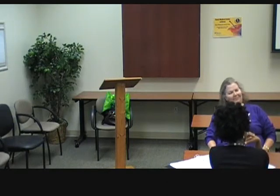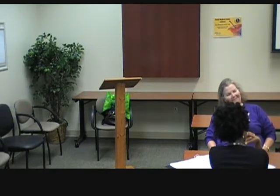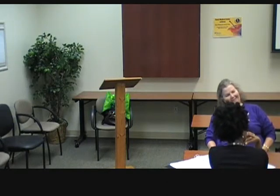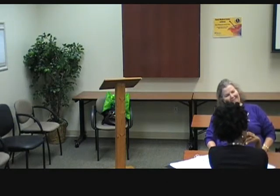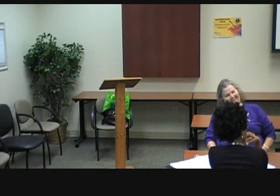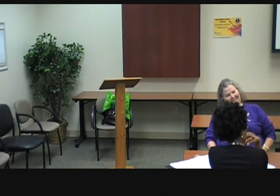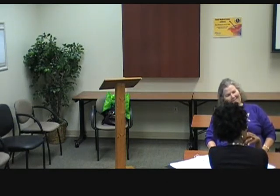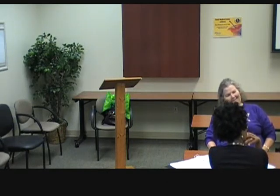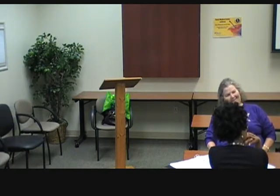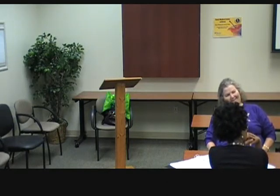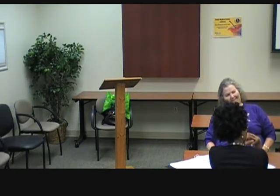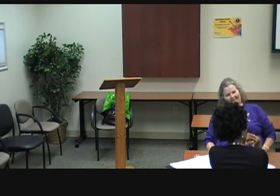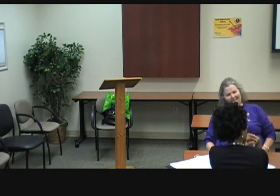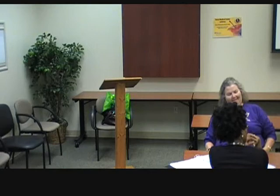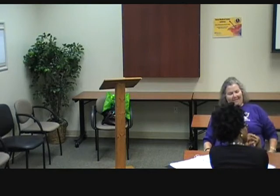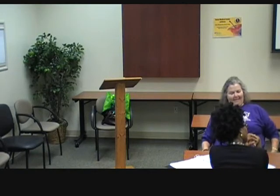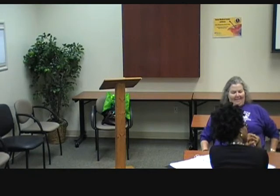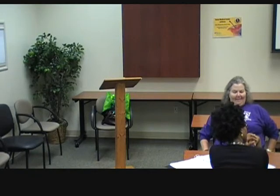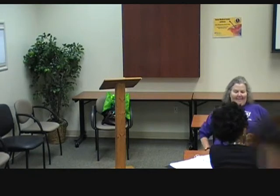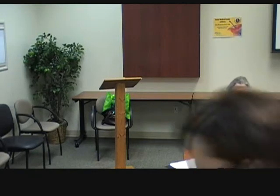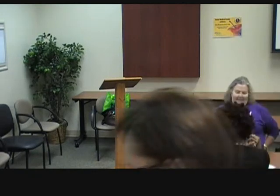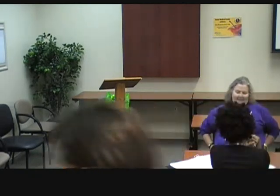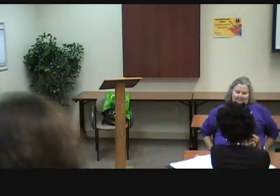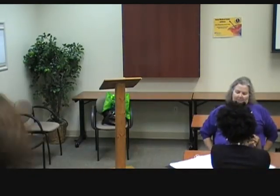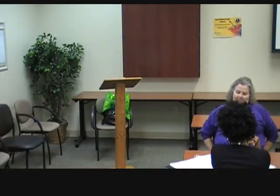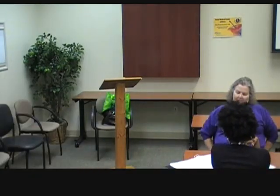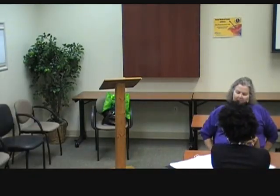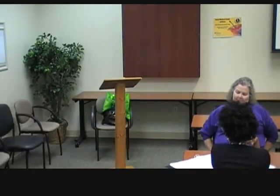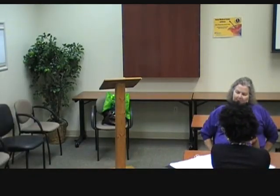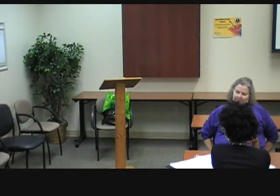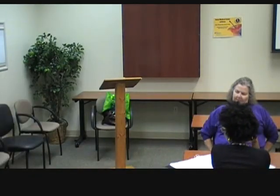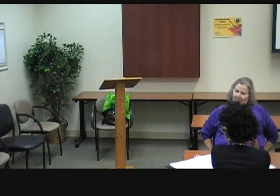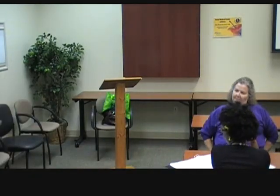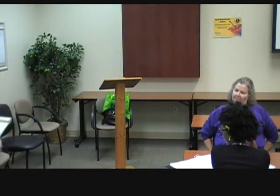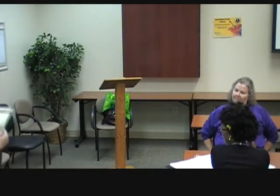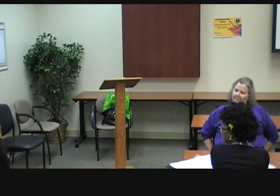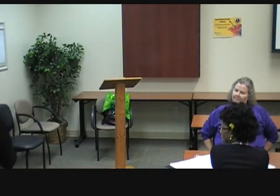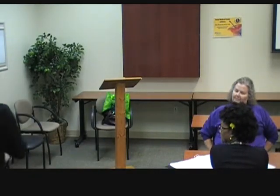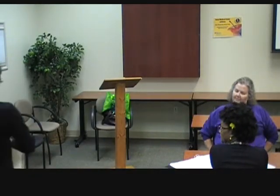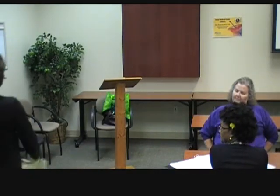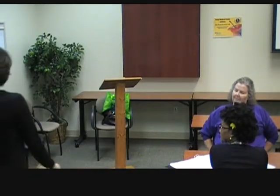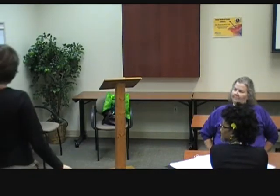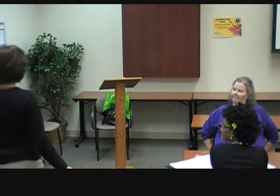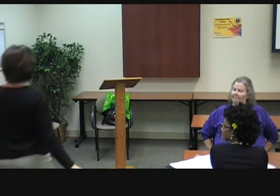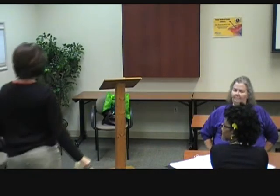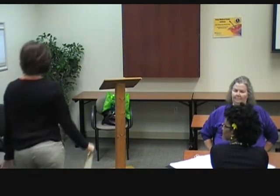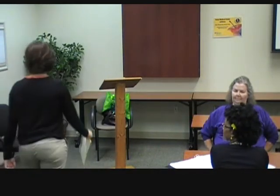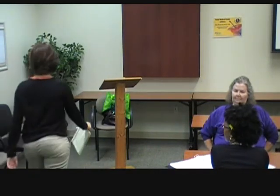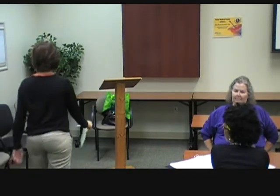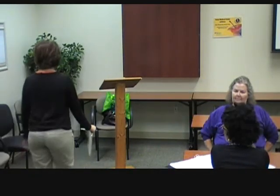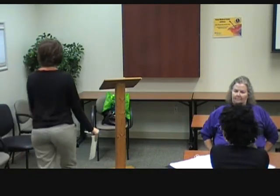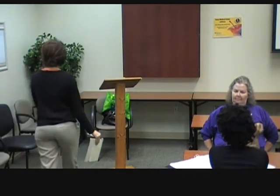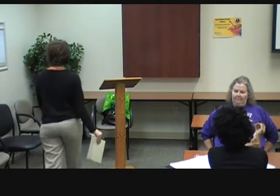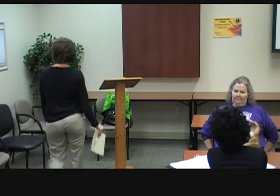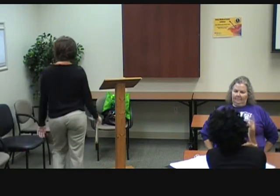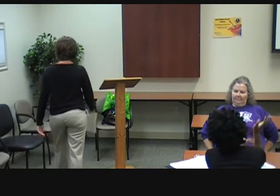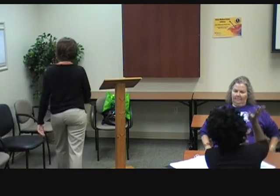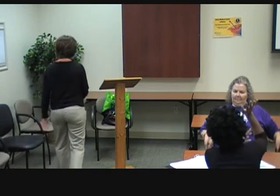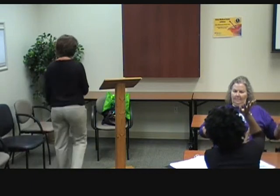live over there too. So great. Cool. Okay. No problem, y'all. All right, who's ready? Well, we just Next, went